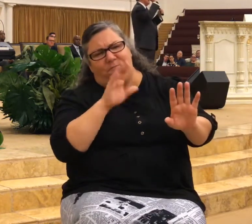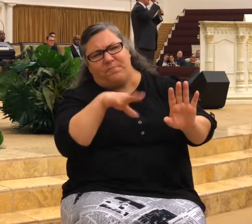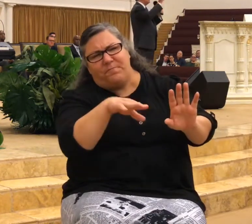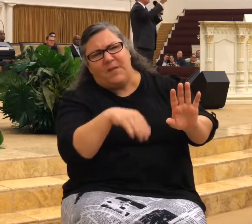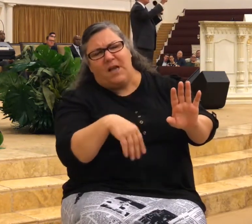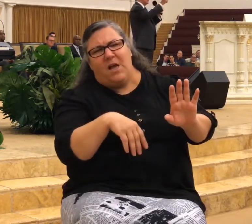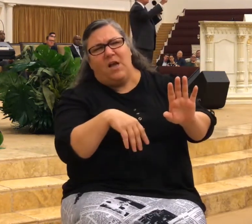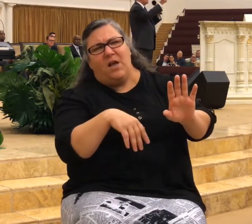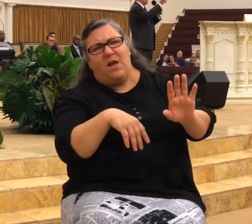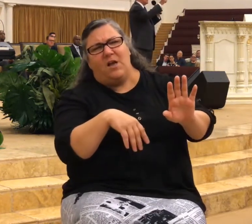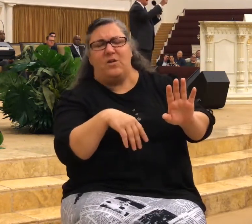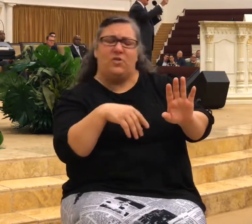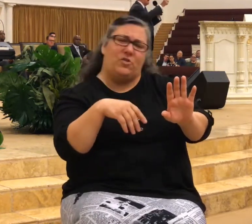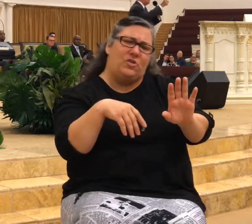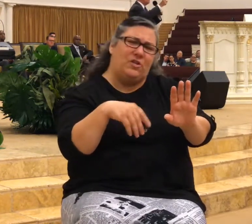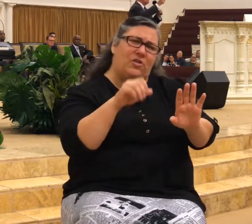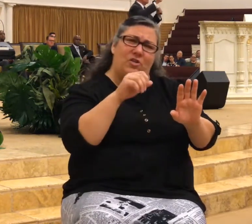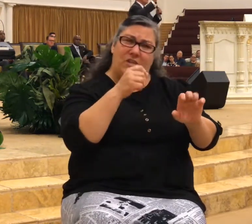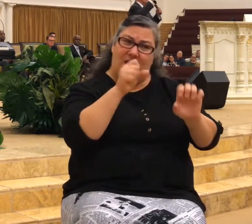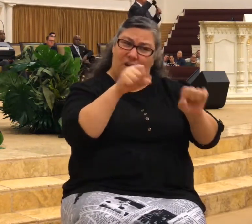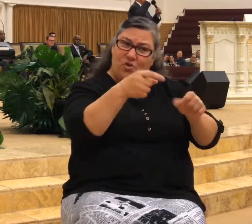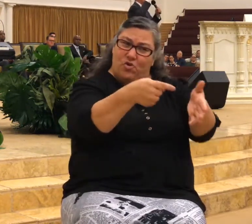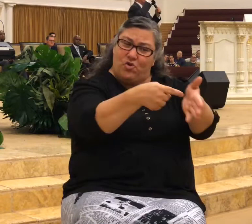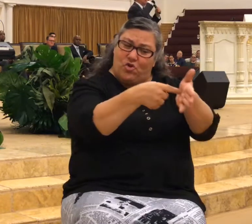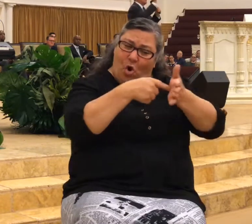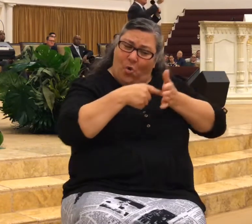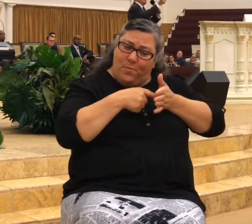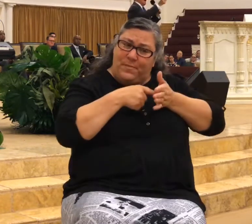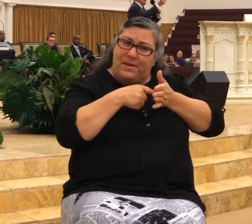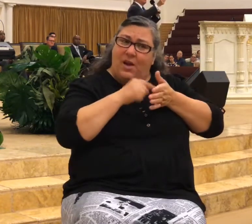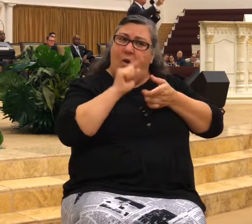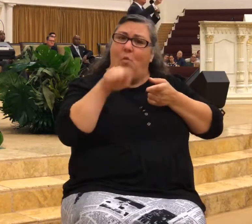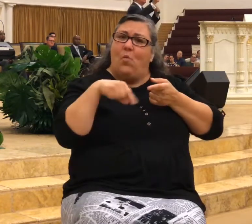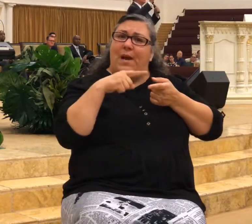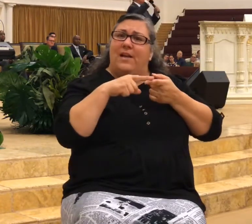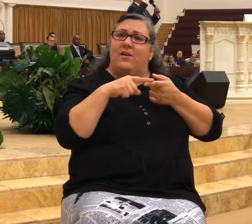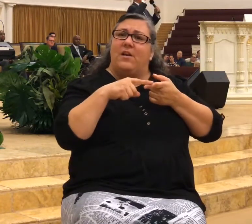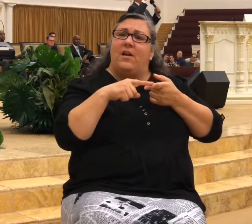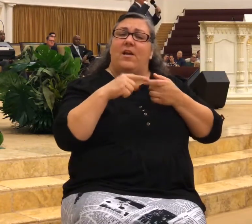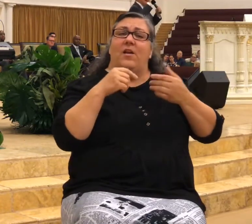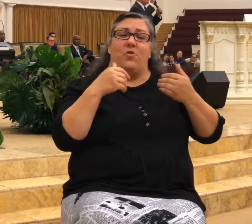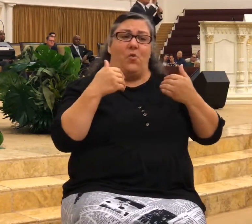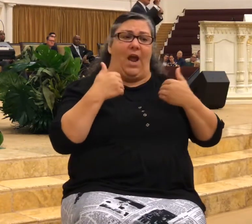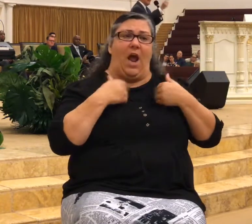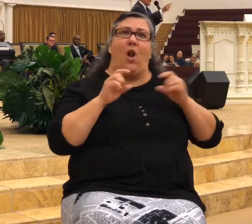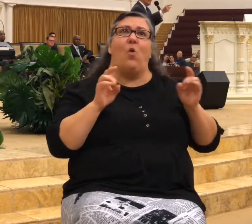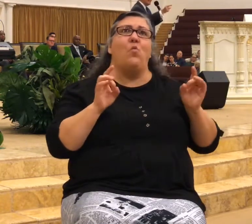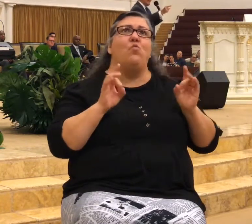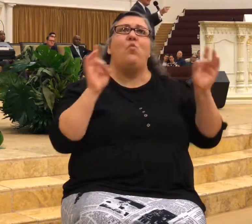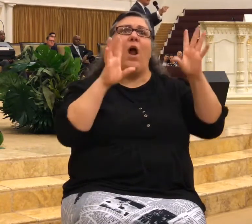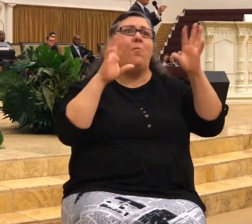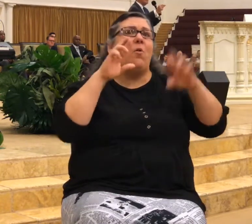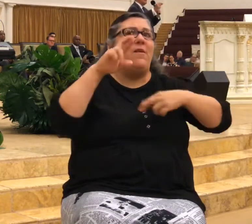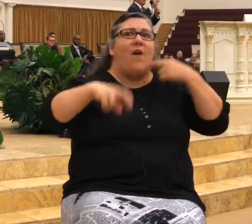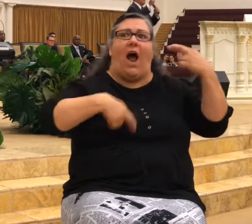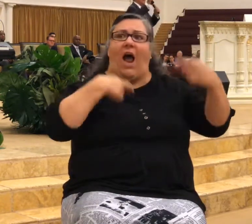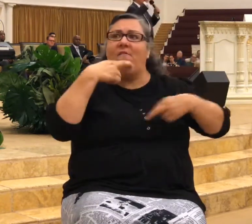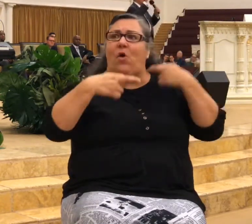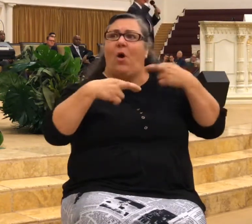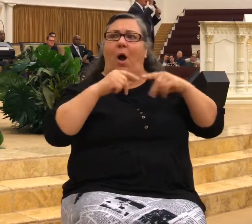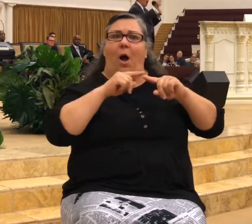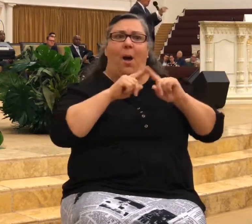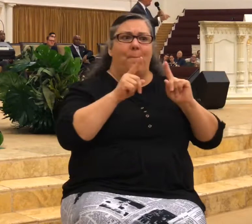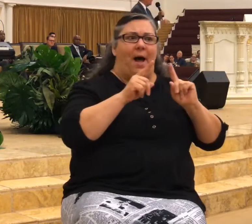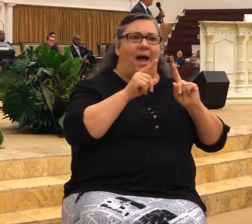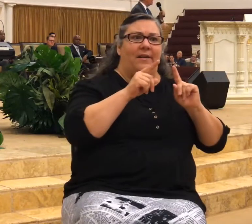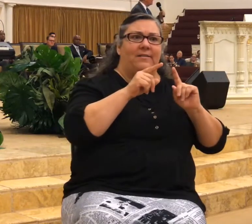you ever show me a time when there was a great revival, when times were easy and they